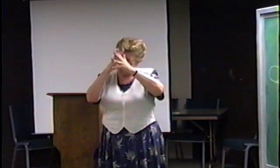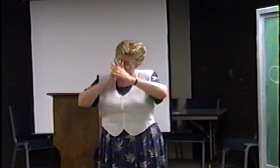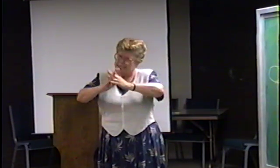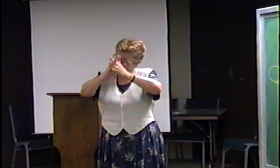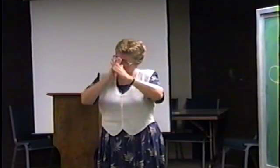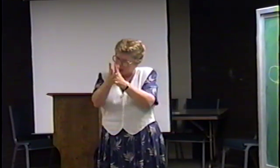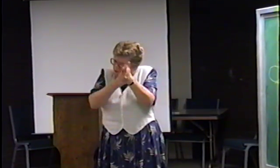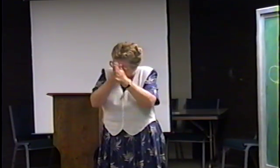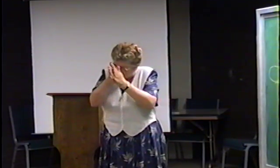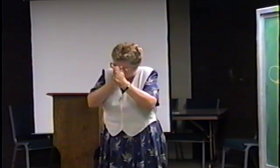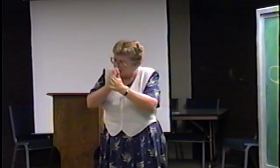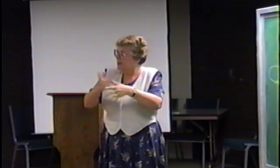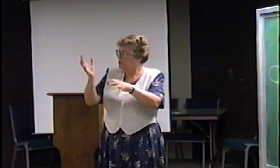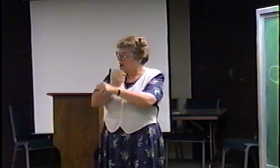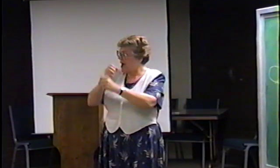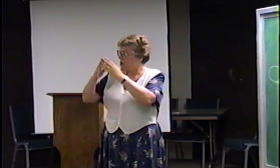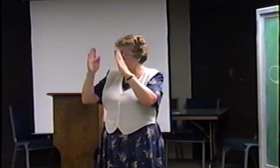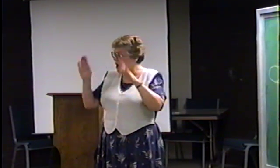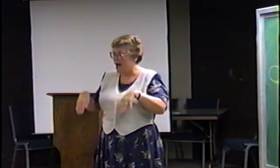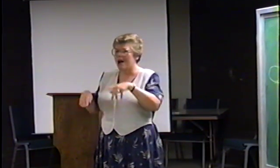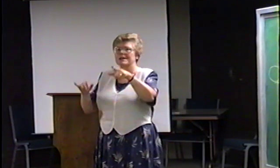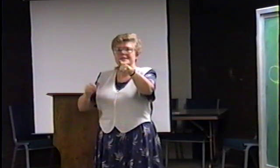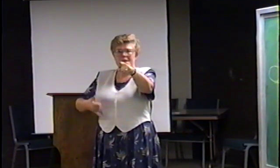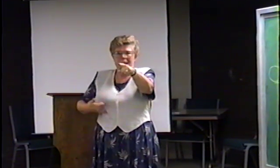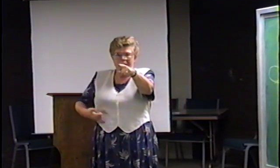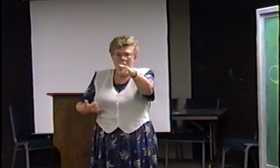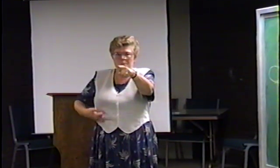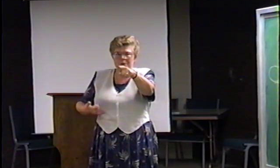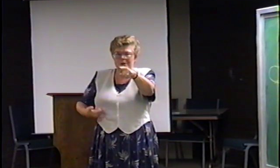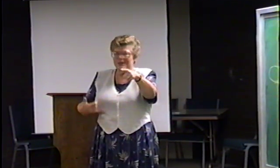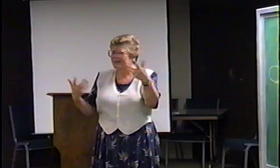of you got hot and Albert.